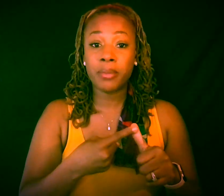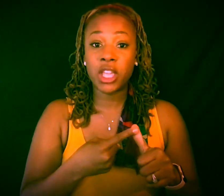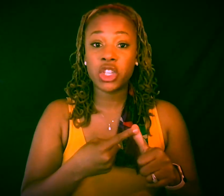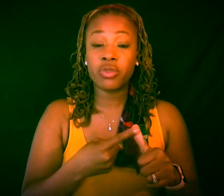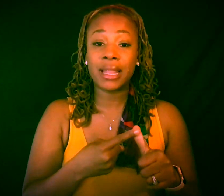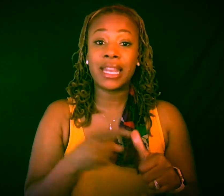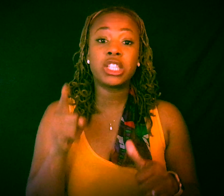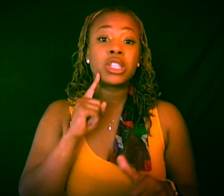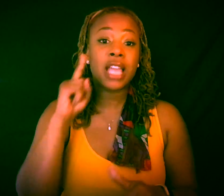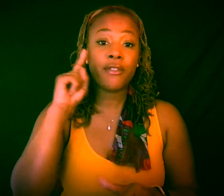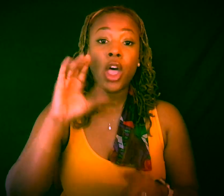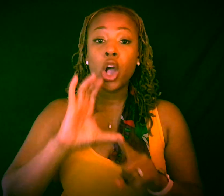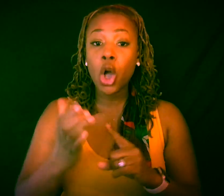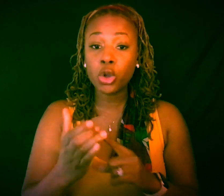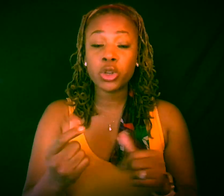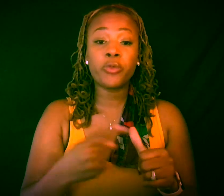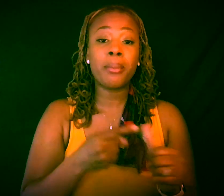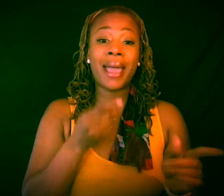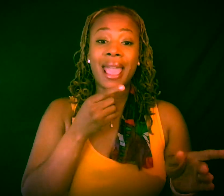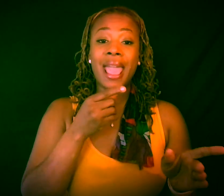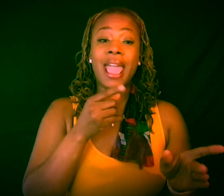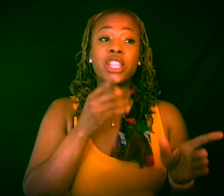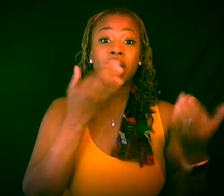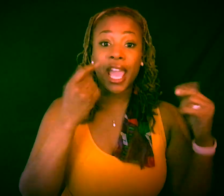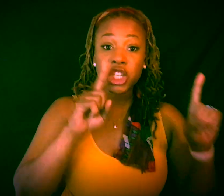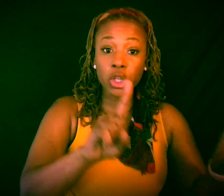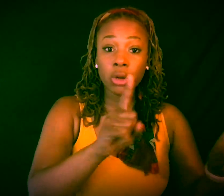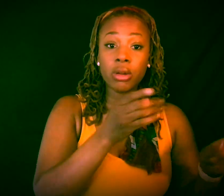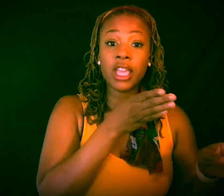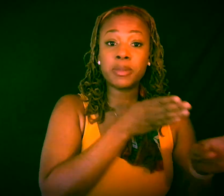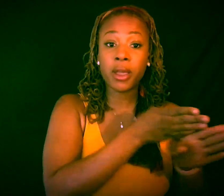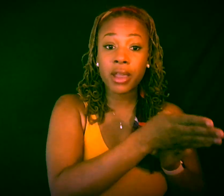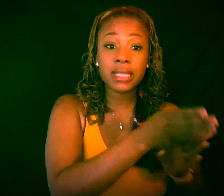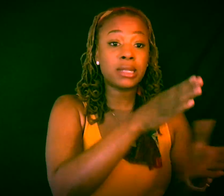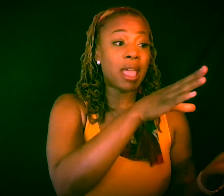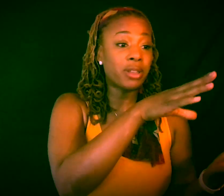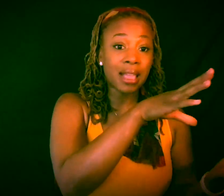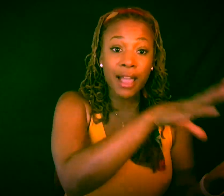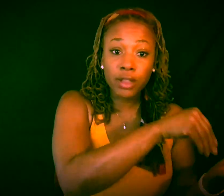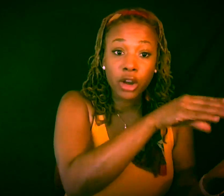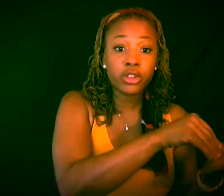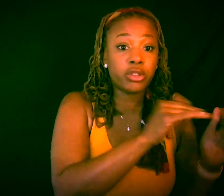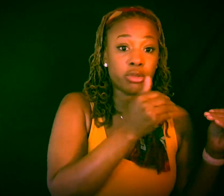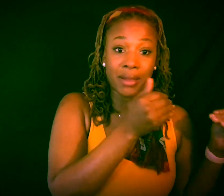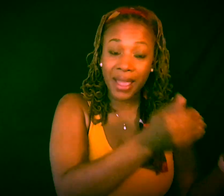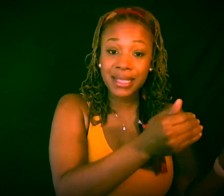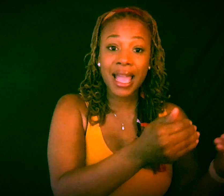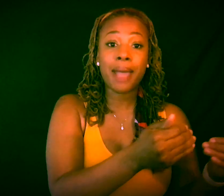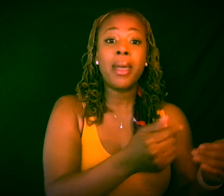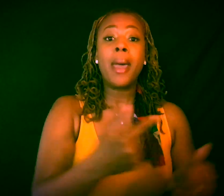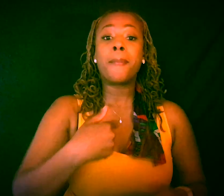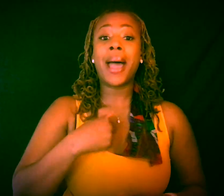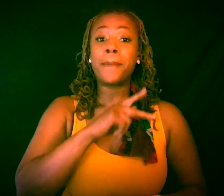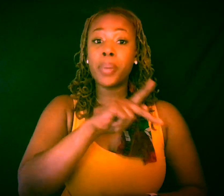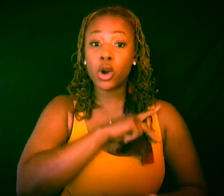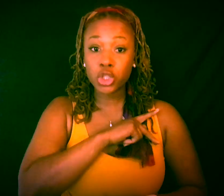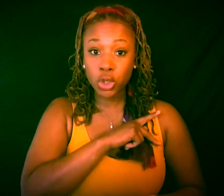information related to deaf culture from my educational experience, everything I've learned throughout that time, my personal